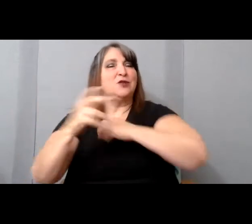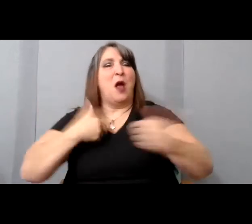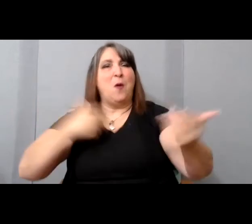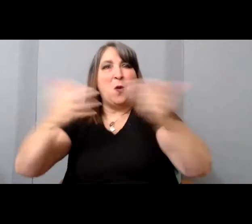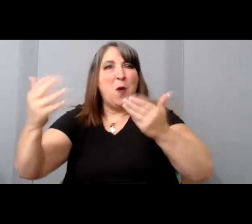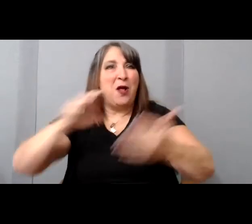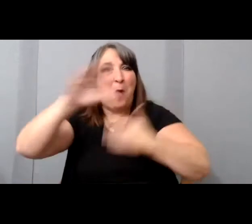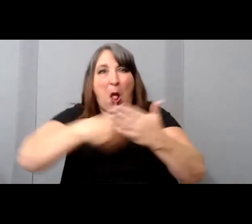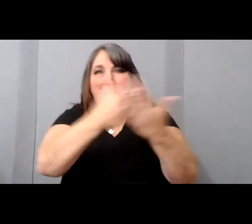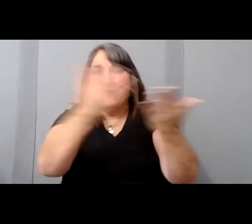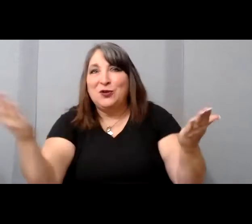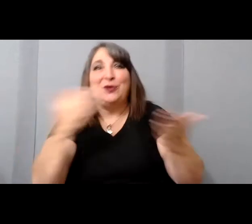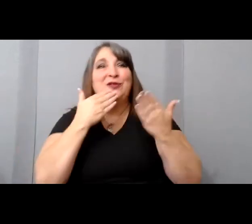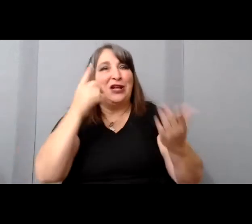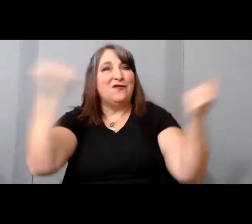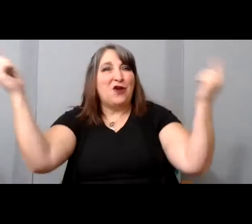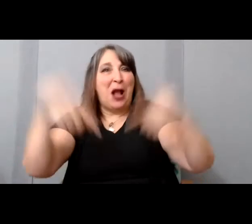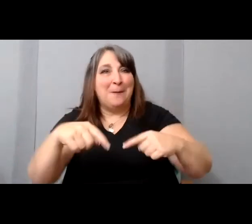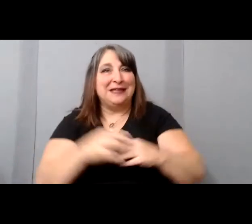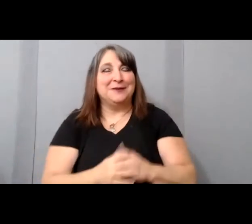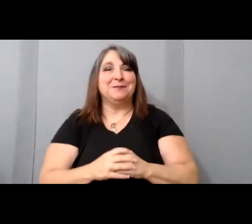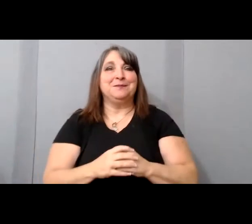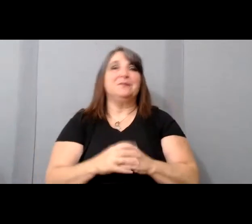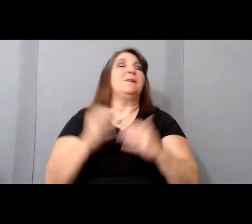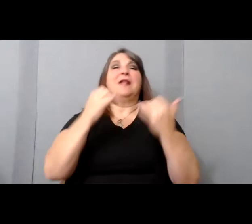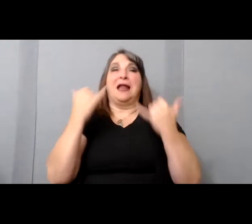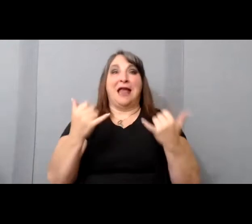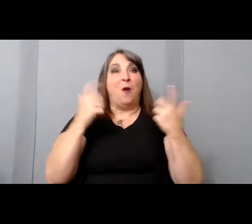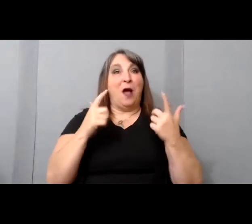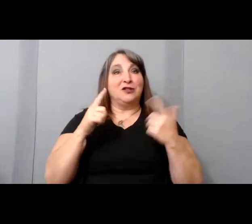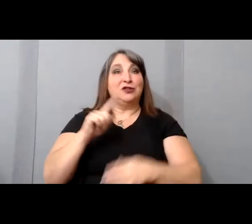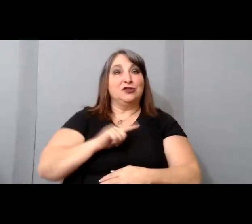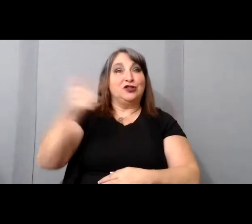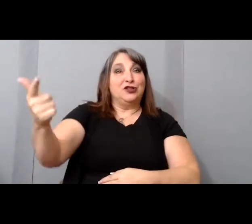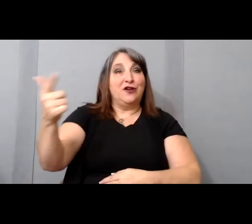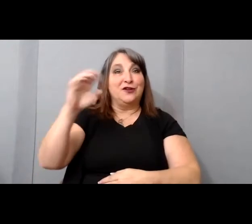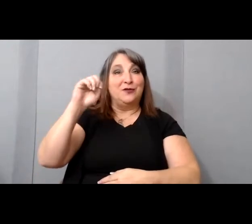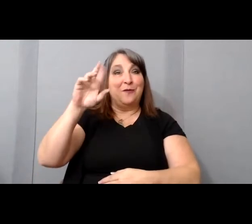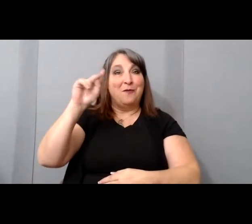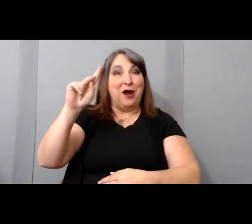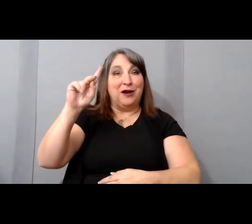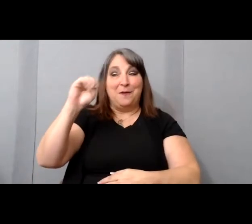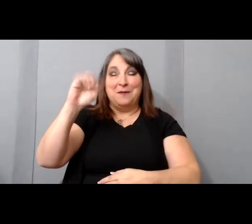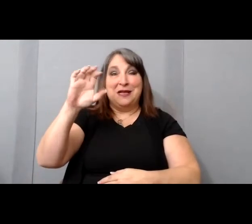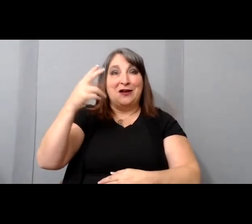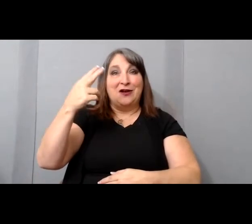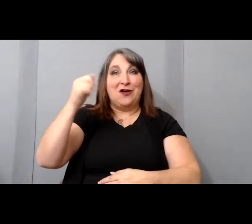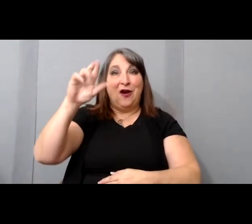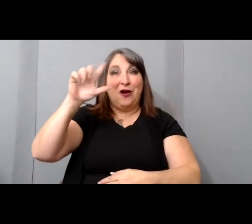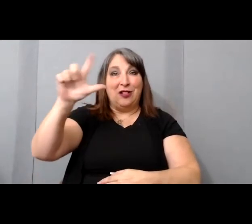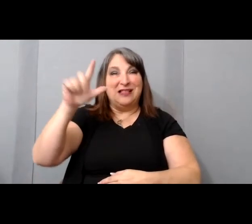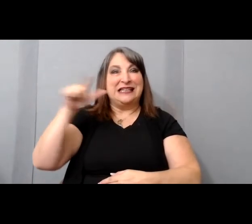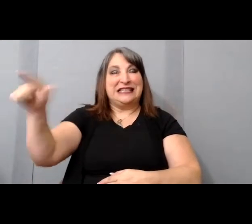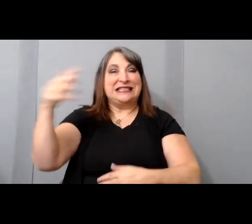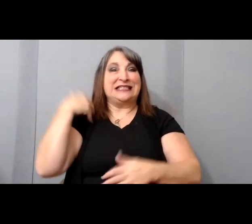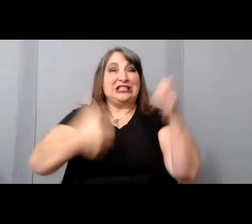you. Thank you for being here. And now I want to turn it over to Mark Macaro, who is the tribal chairman of the